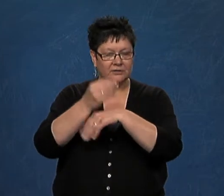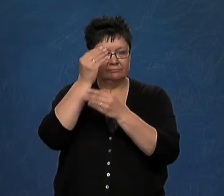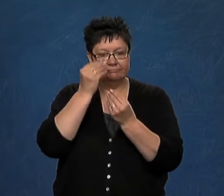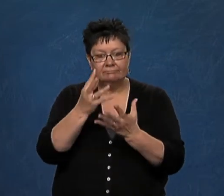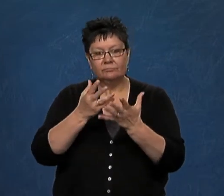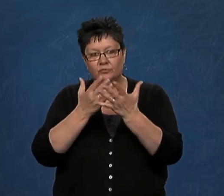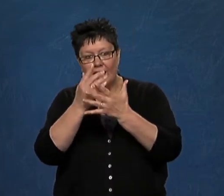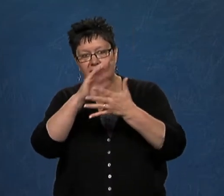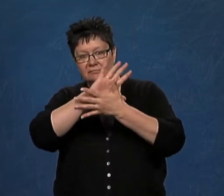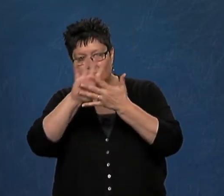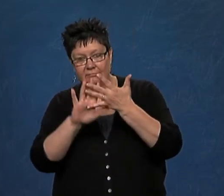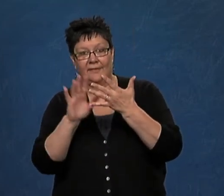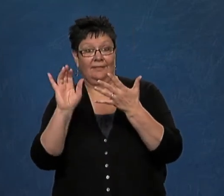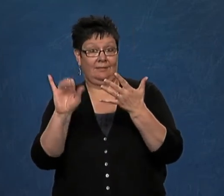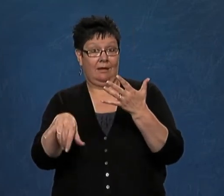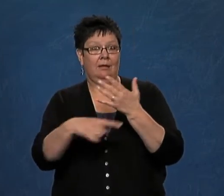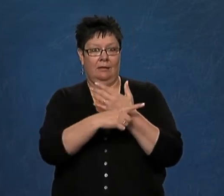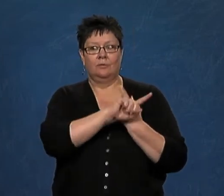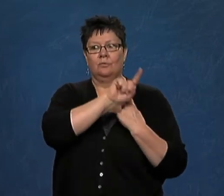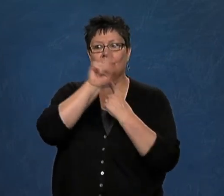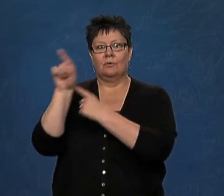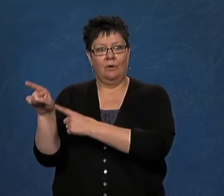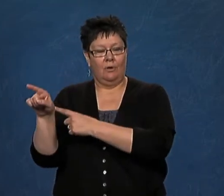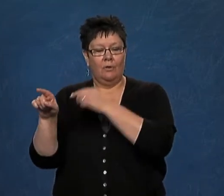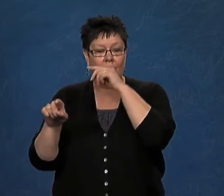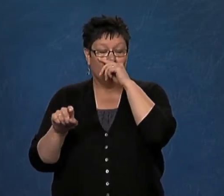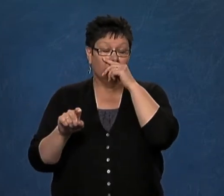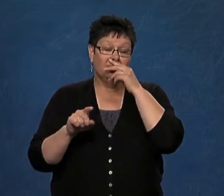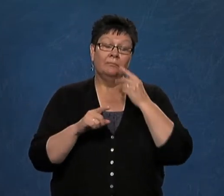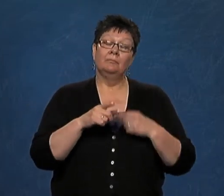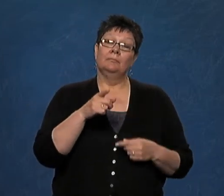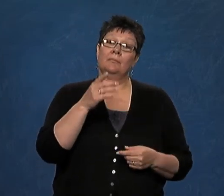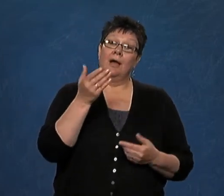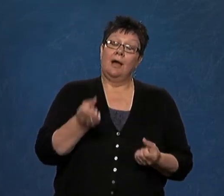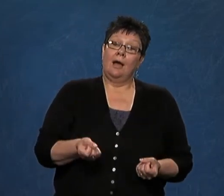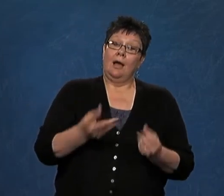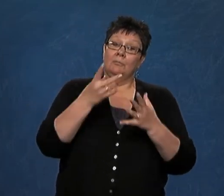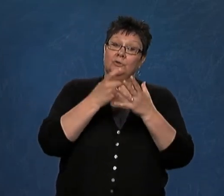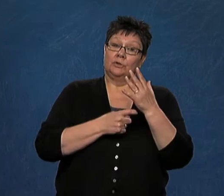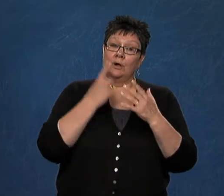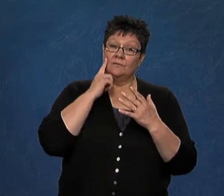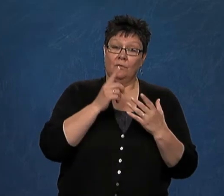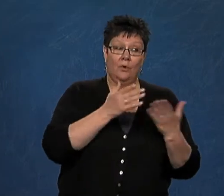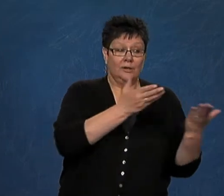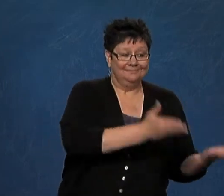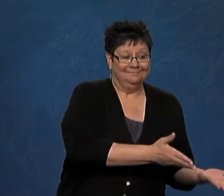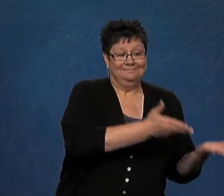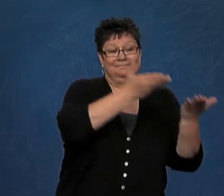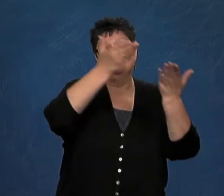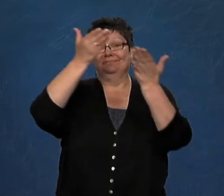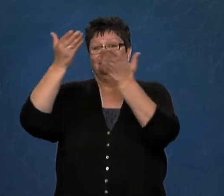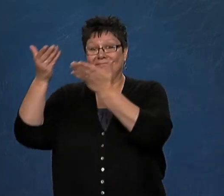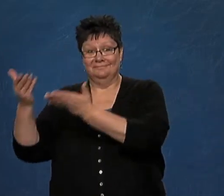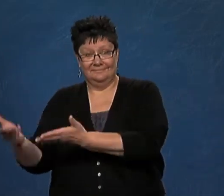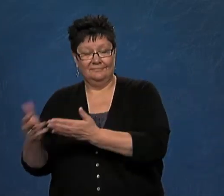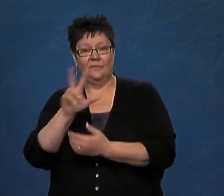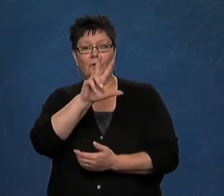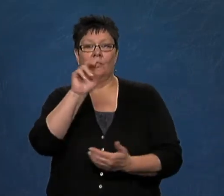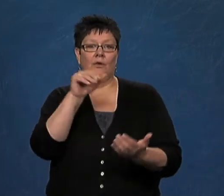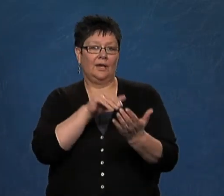brief meeting to read him his rights and so forth. So he went to the arraignment in New Jersey. And the cost for actually bringing